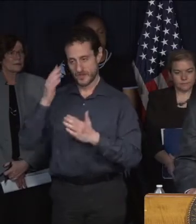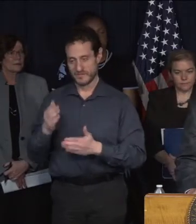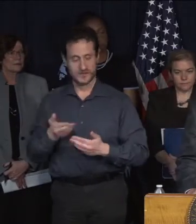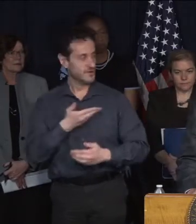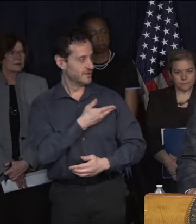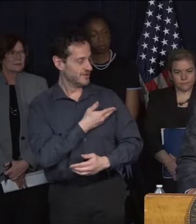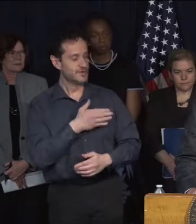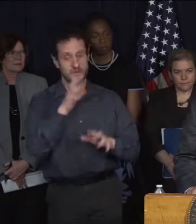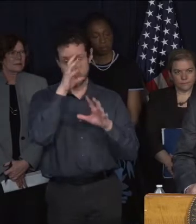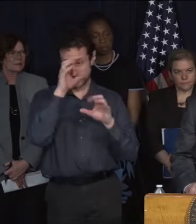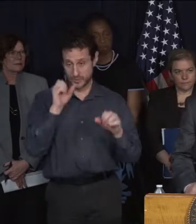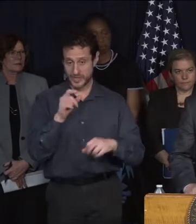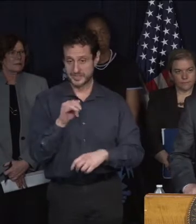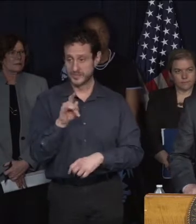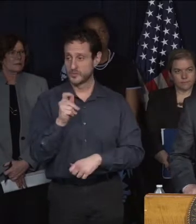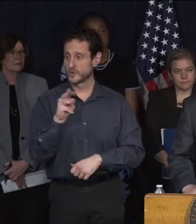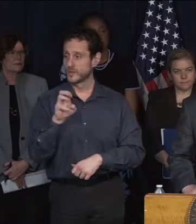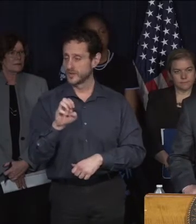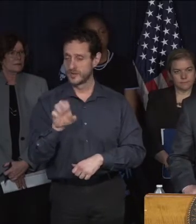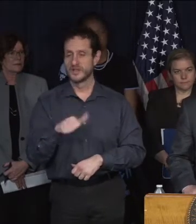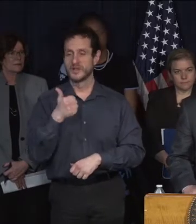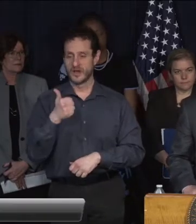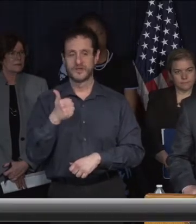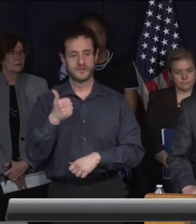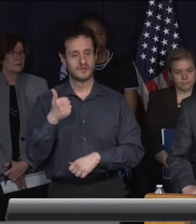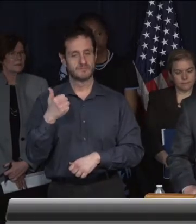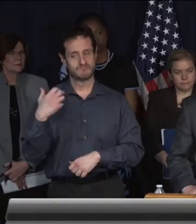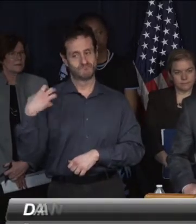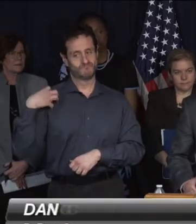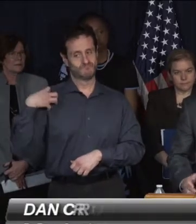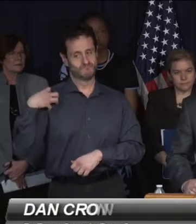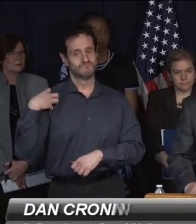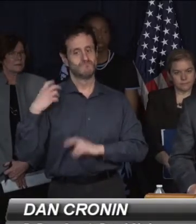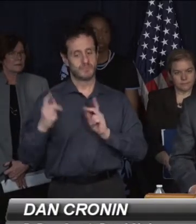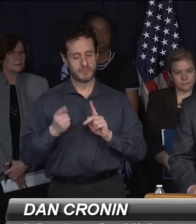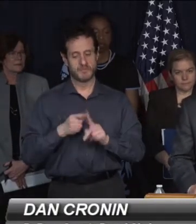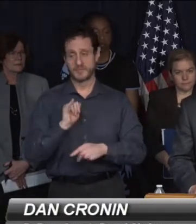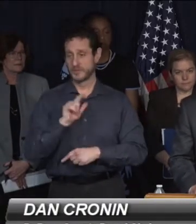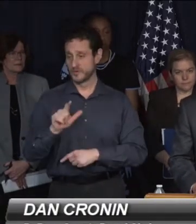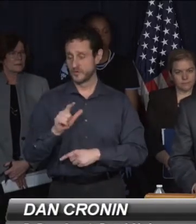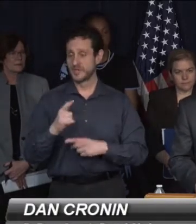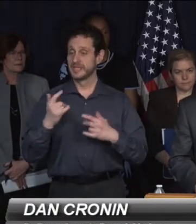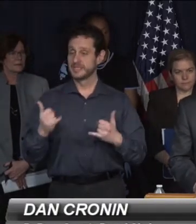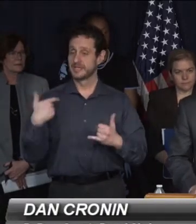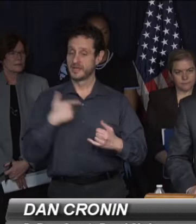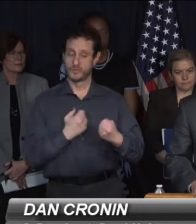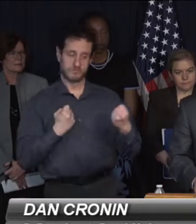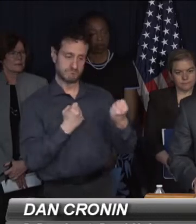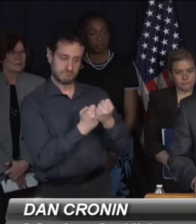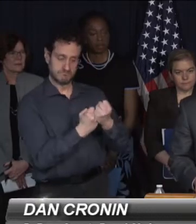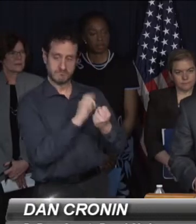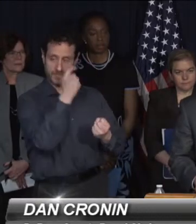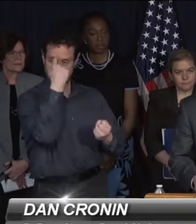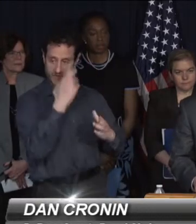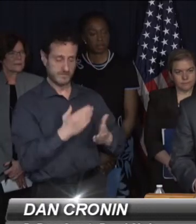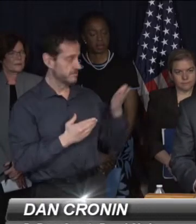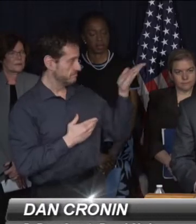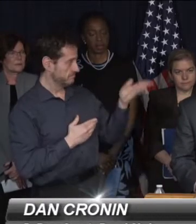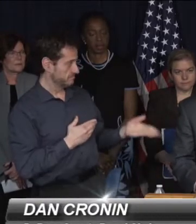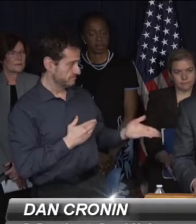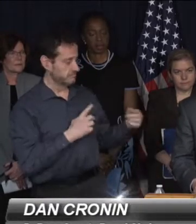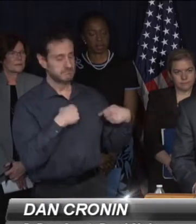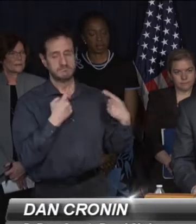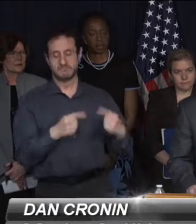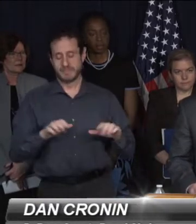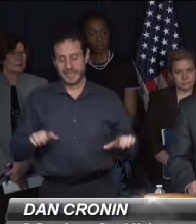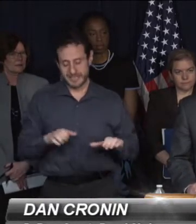President Preckwinkle, other public officials. Today we stand with the governor as he has acted to